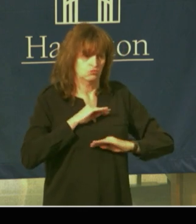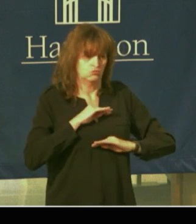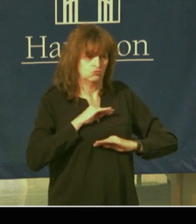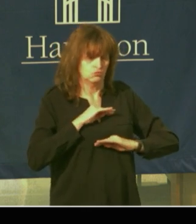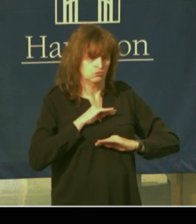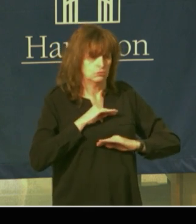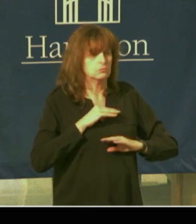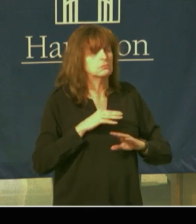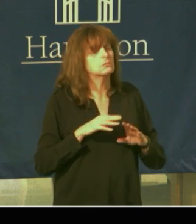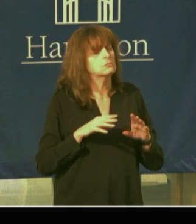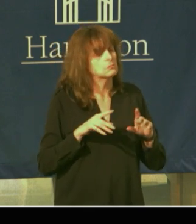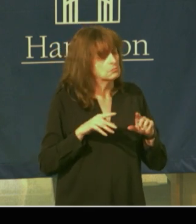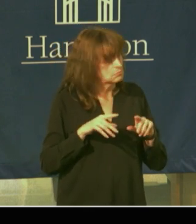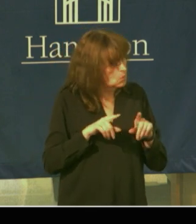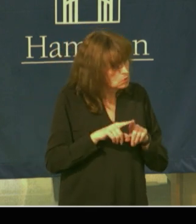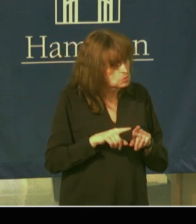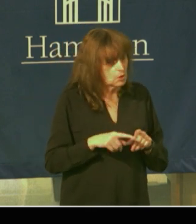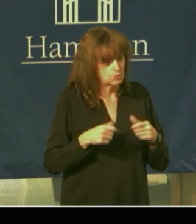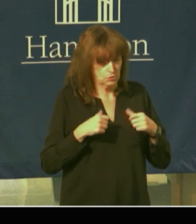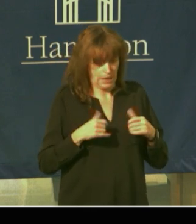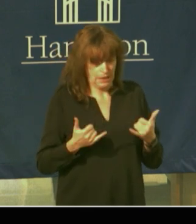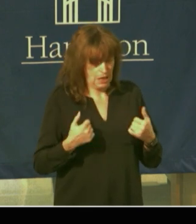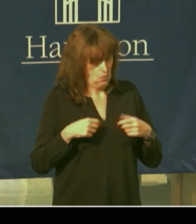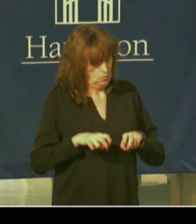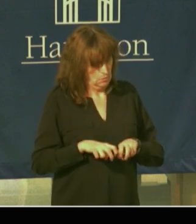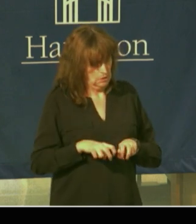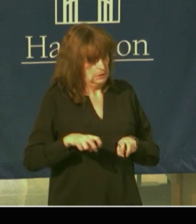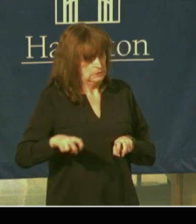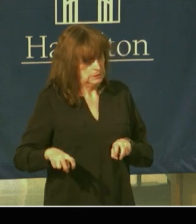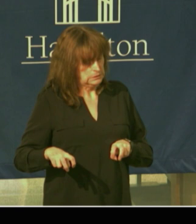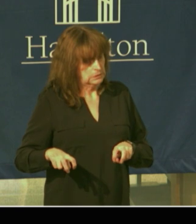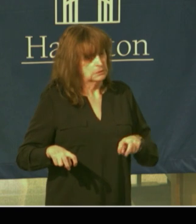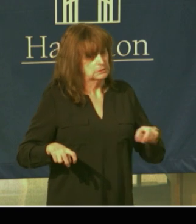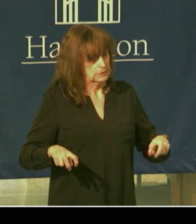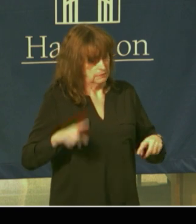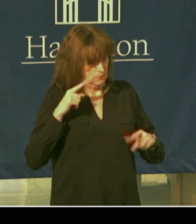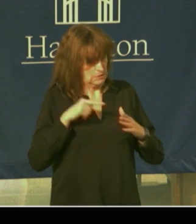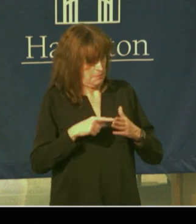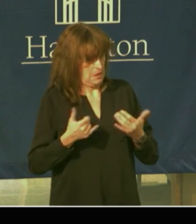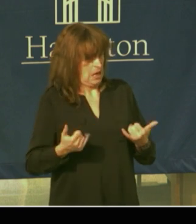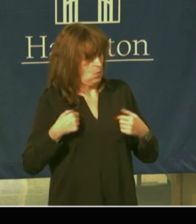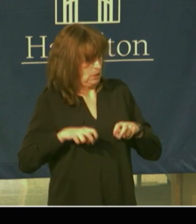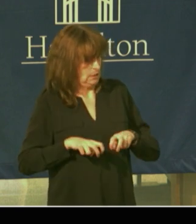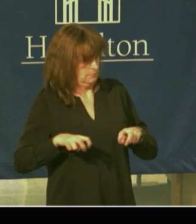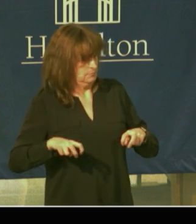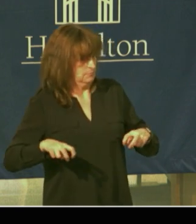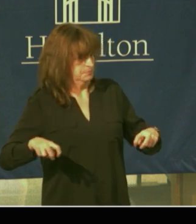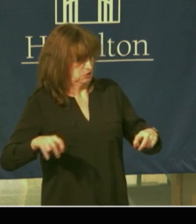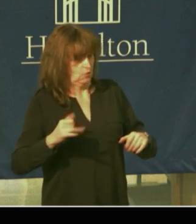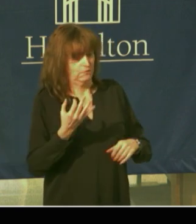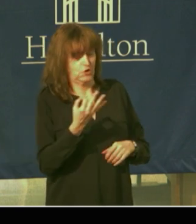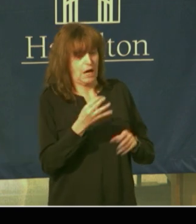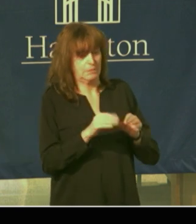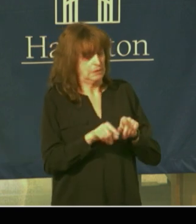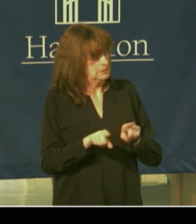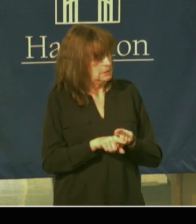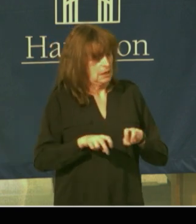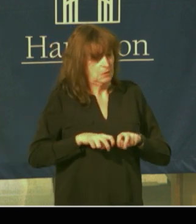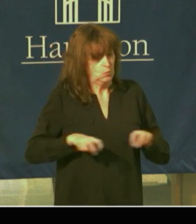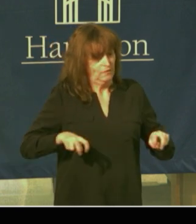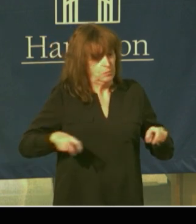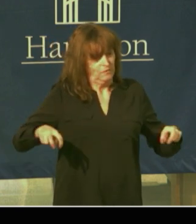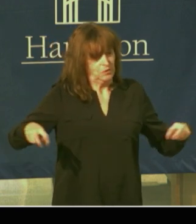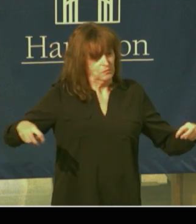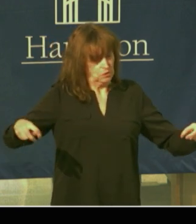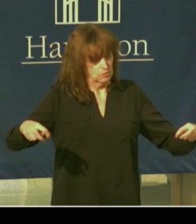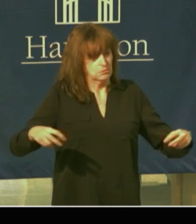spatial separation as we are now, and we'll be doing the same at the council meeting. Unfortunately, because we have the building closed,